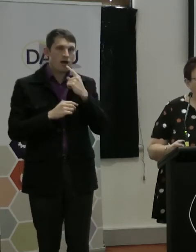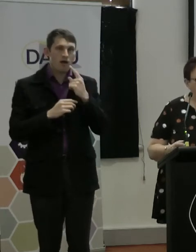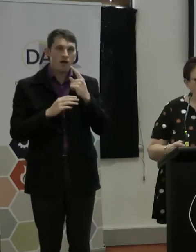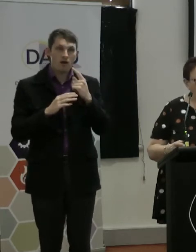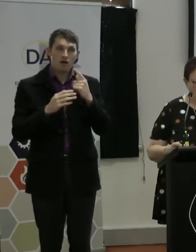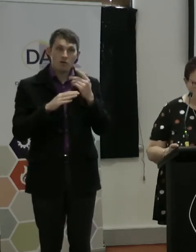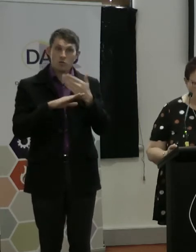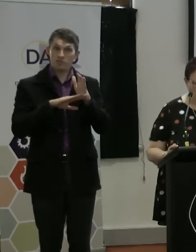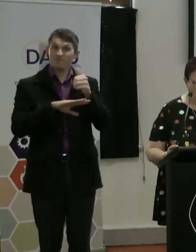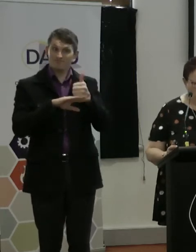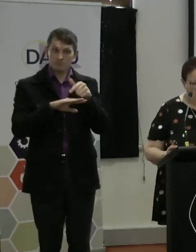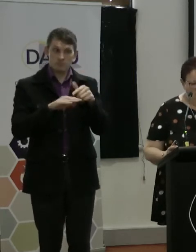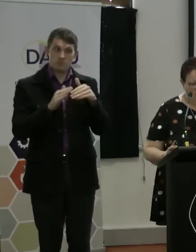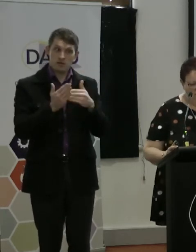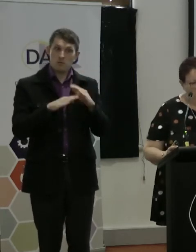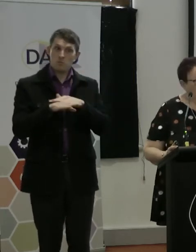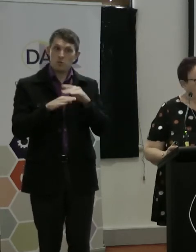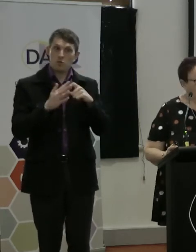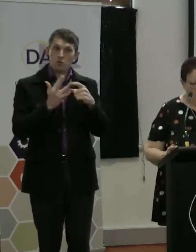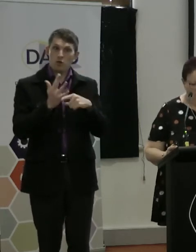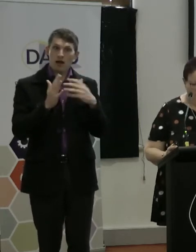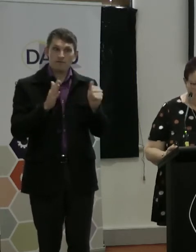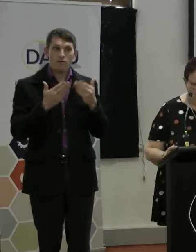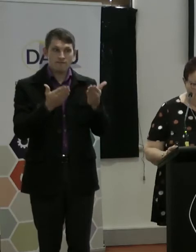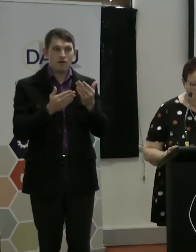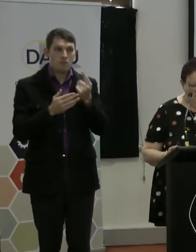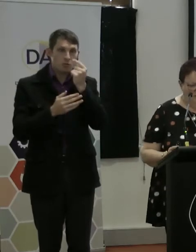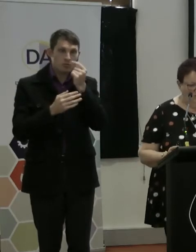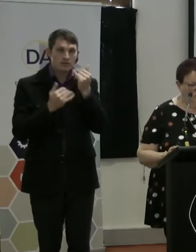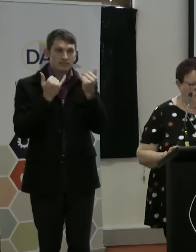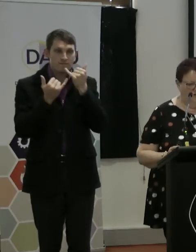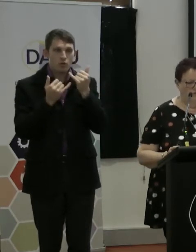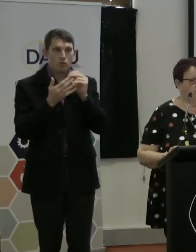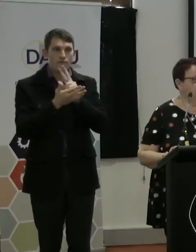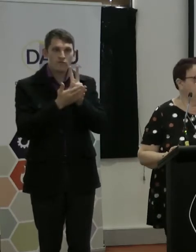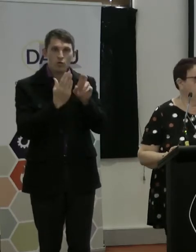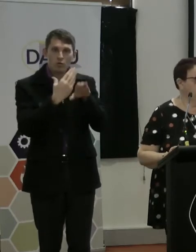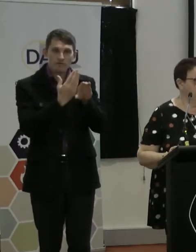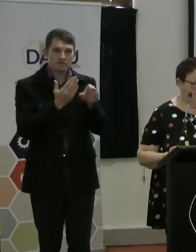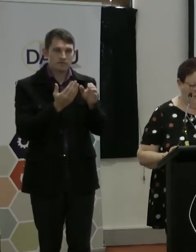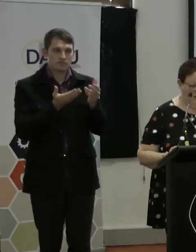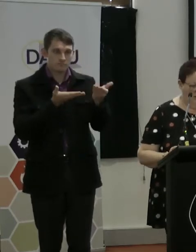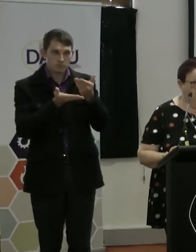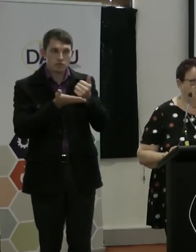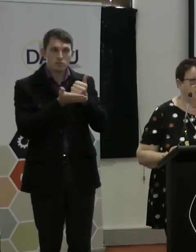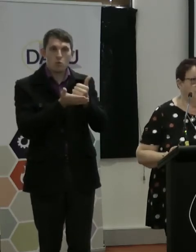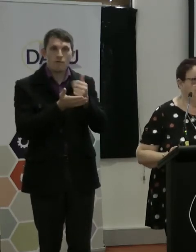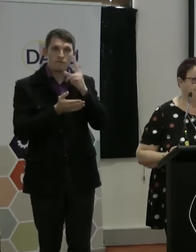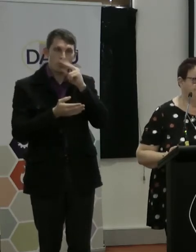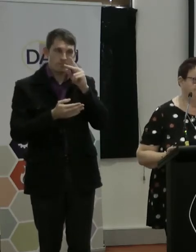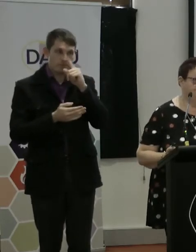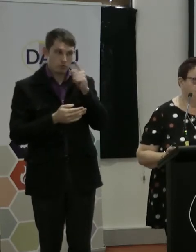capacity for Blue Knot to offer telephone or video conferencing support to survivors